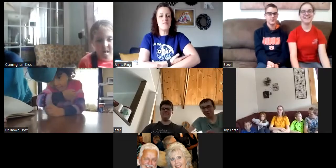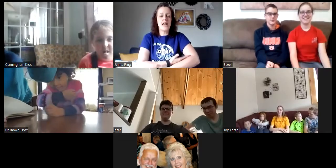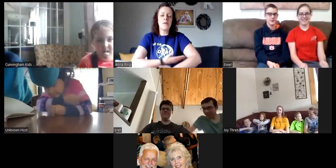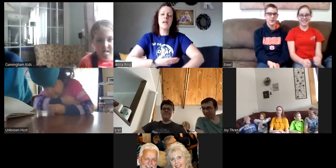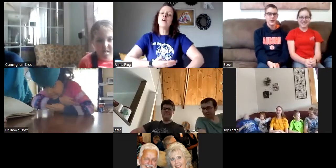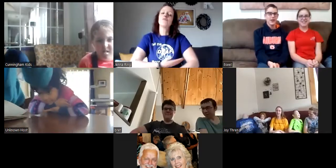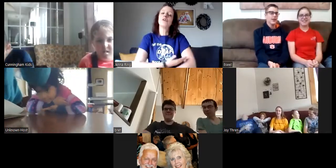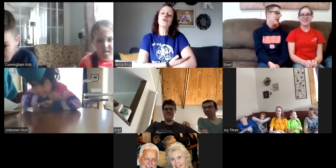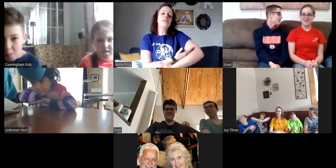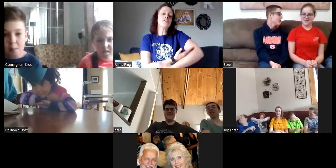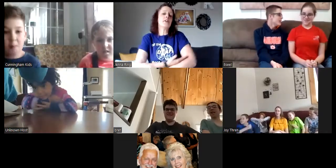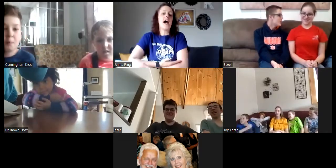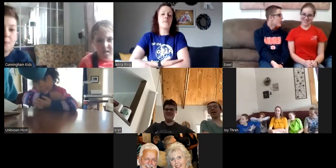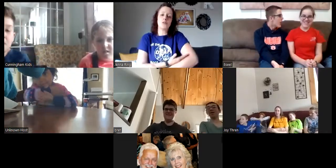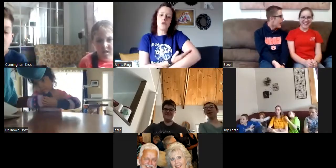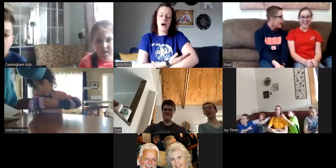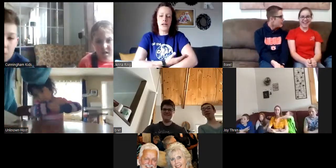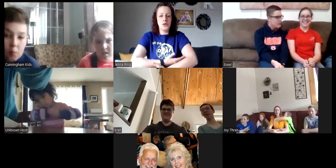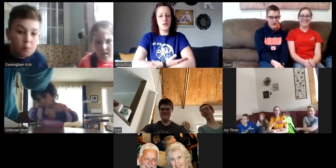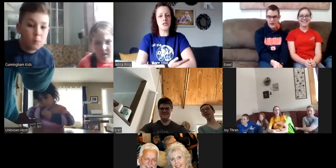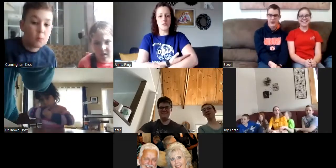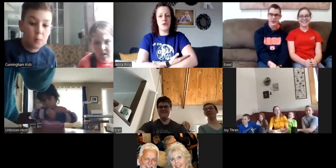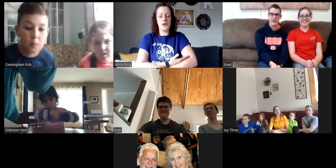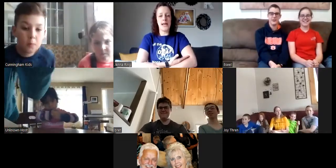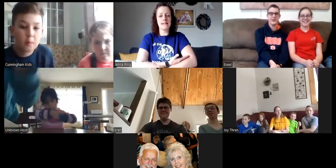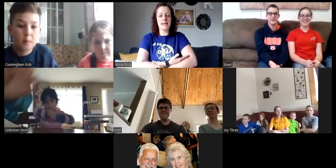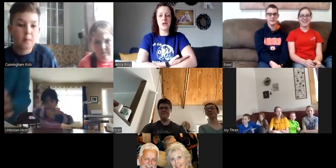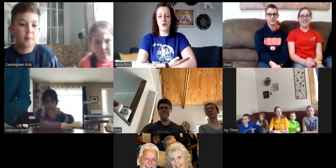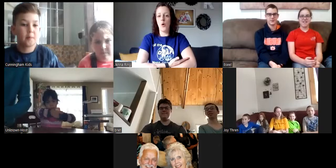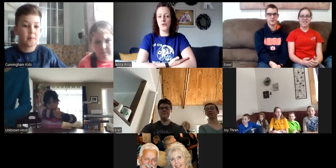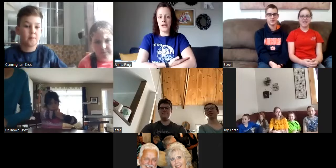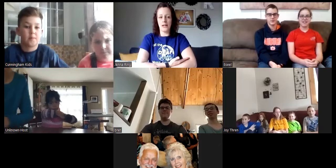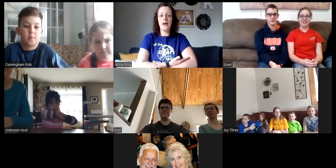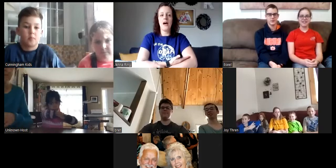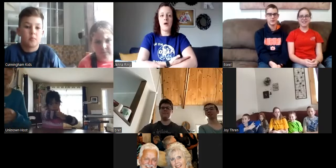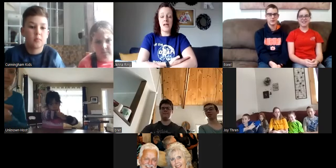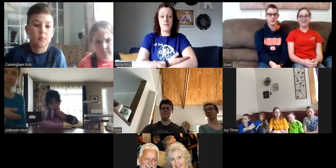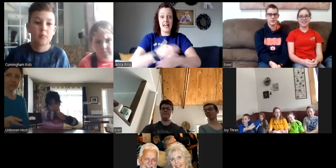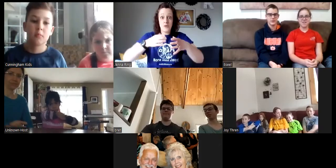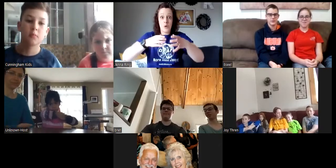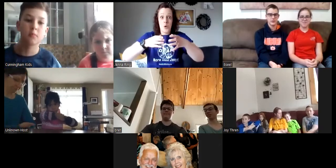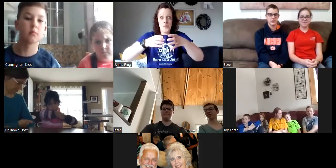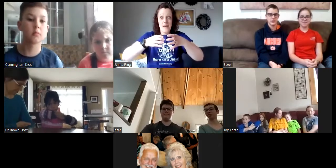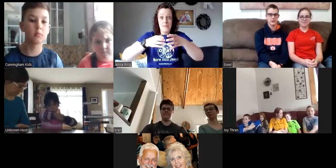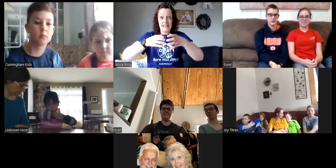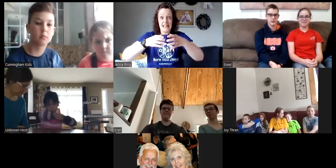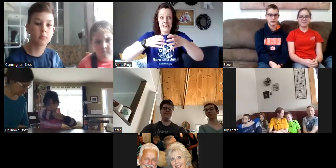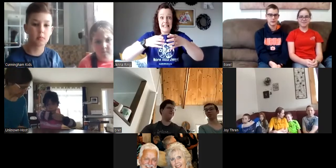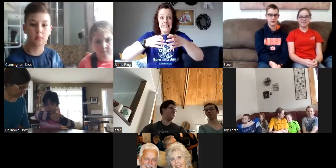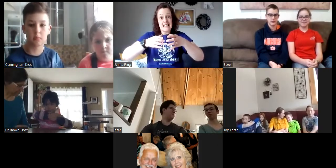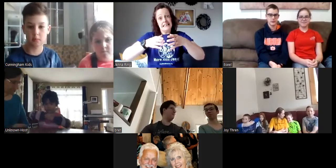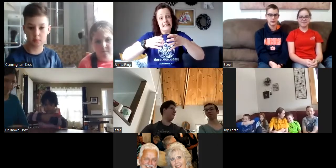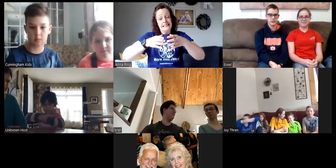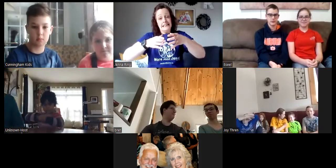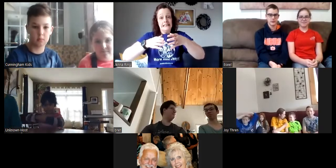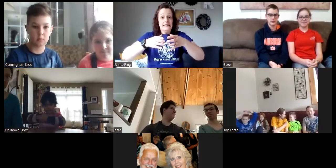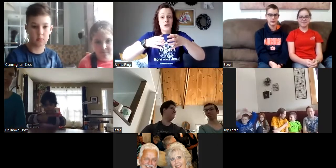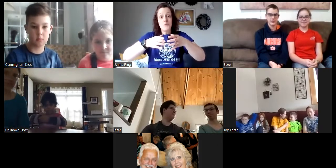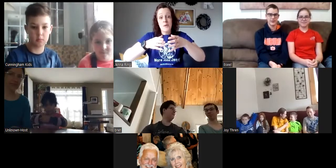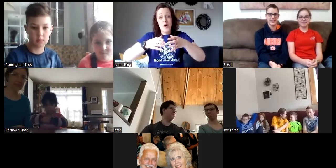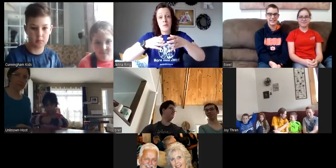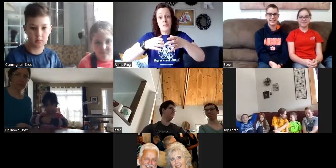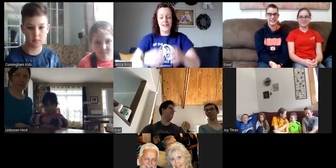you sign baby, you don't even really have to rock it. You can just put your hands like you're holding a baby. If you hold the baby like this,